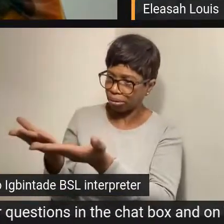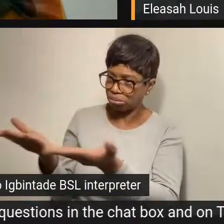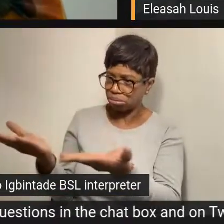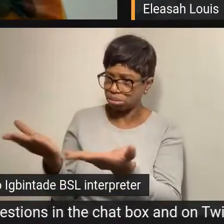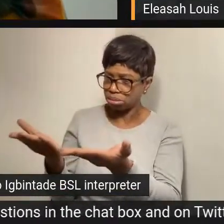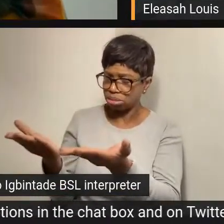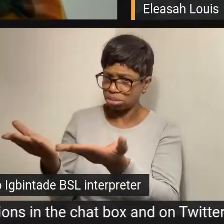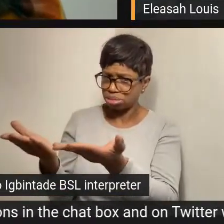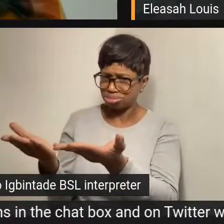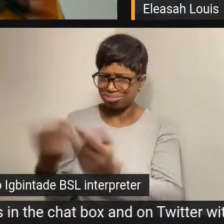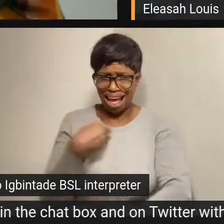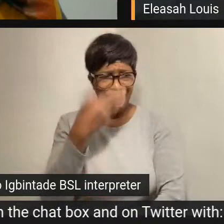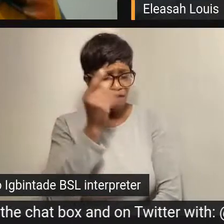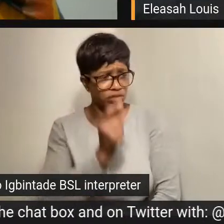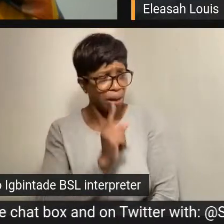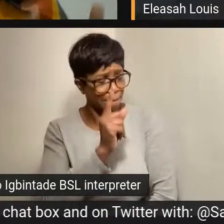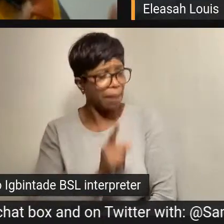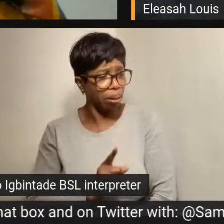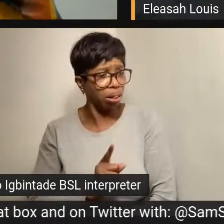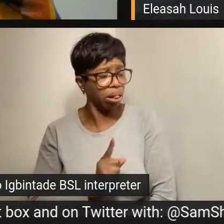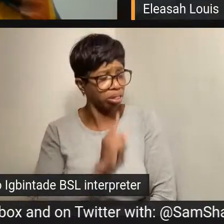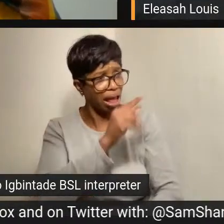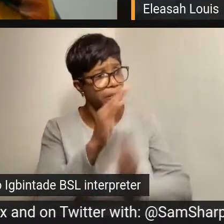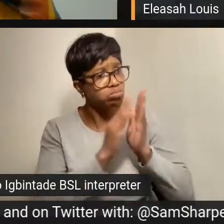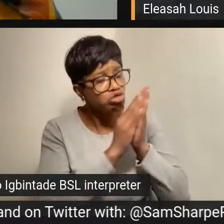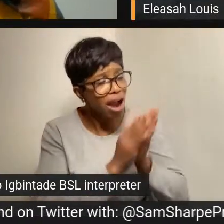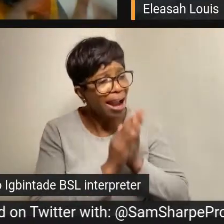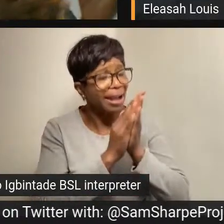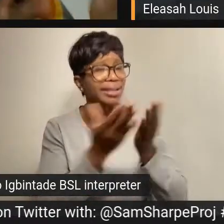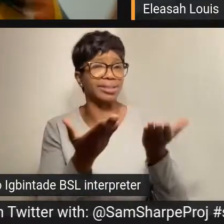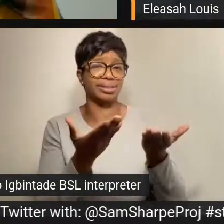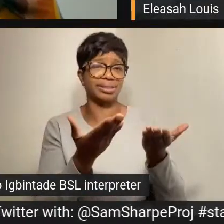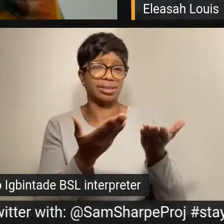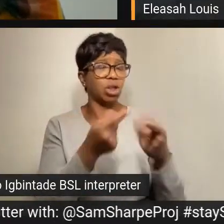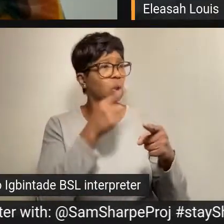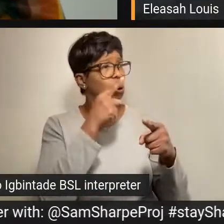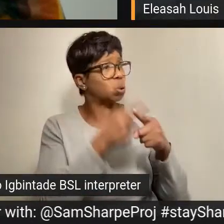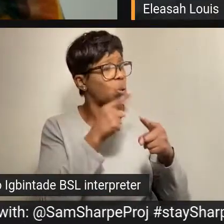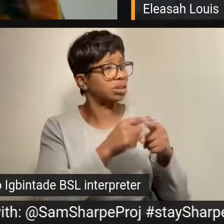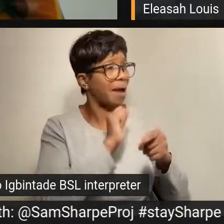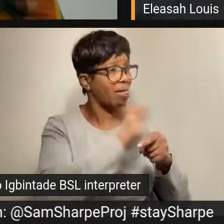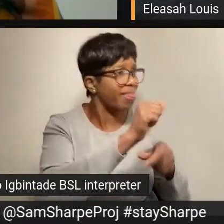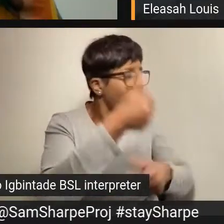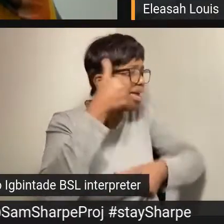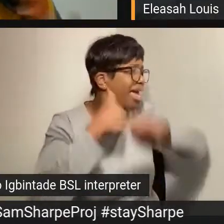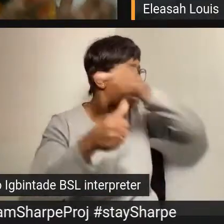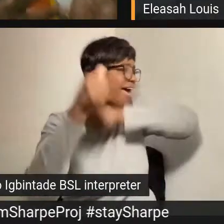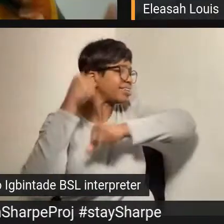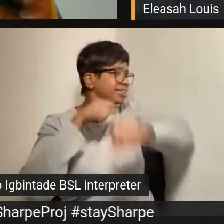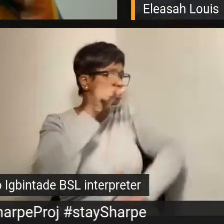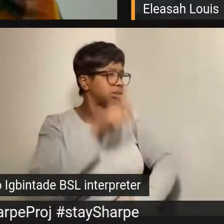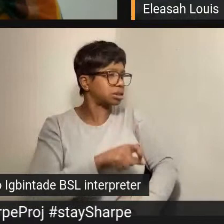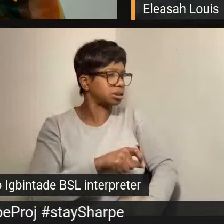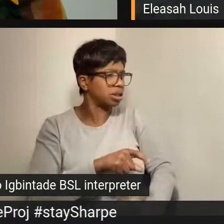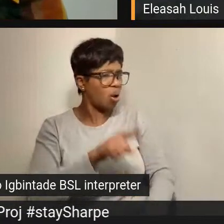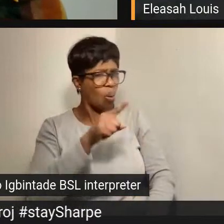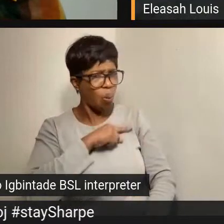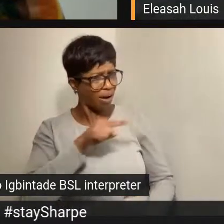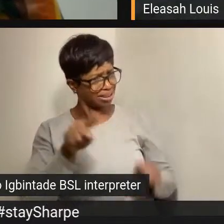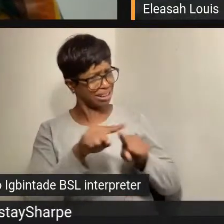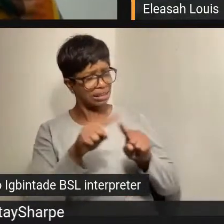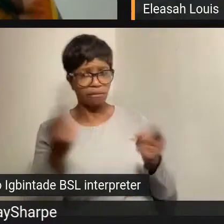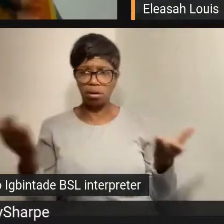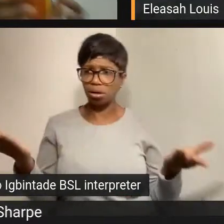When Africans went and prayed and talked about their ancestors, why was that so different